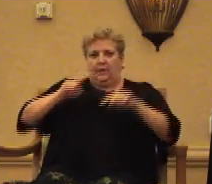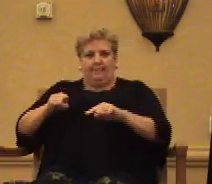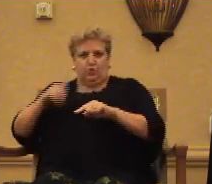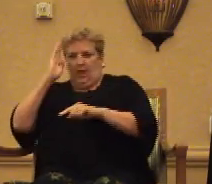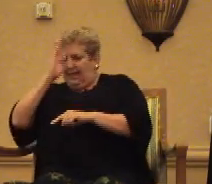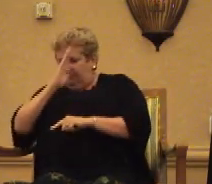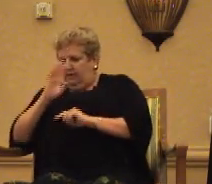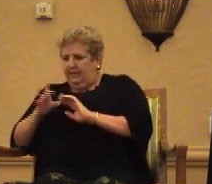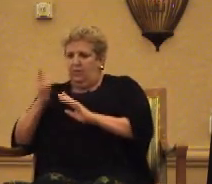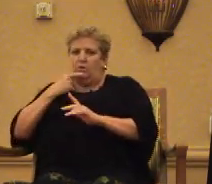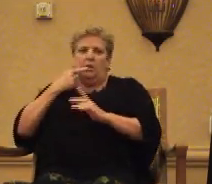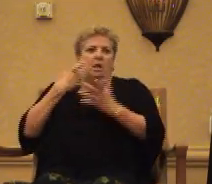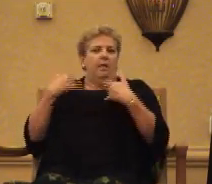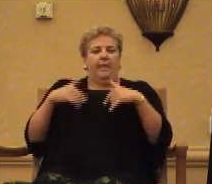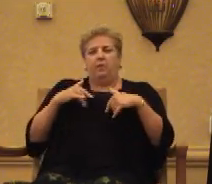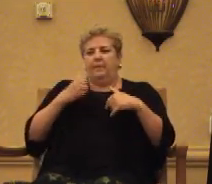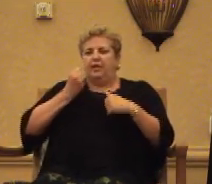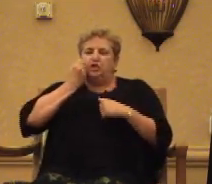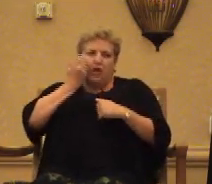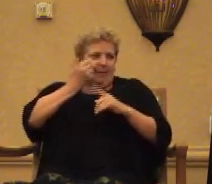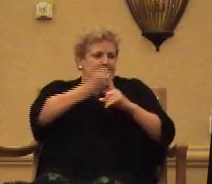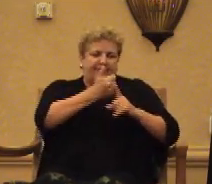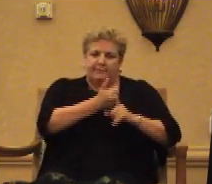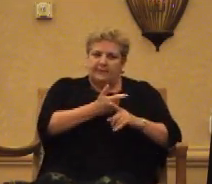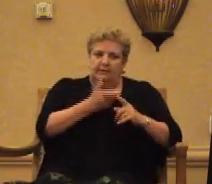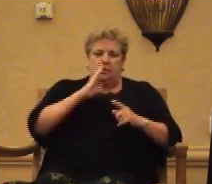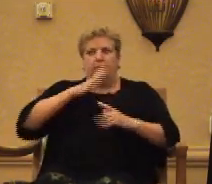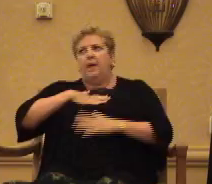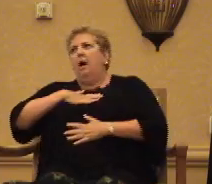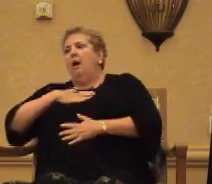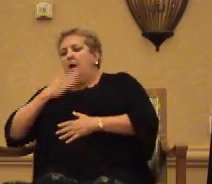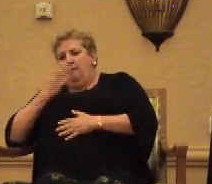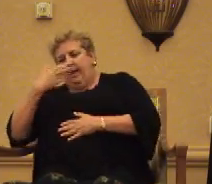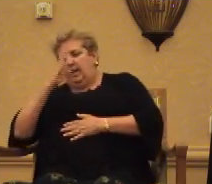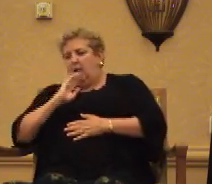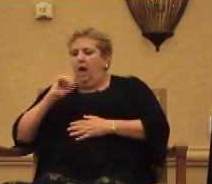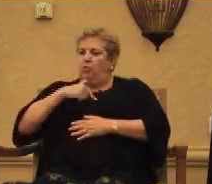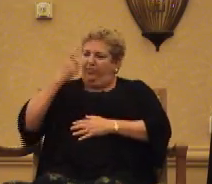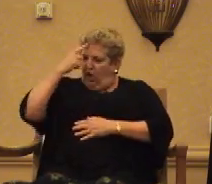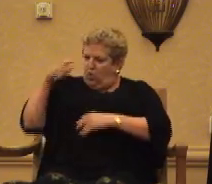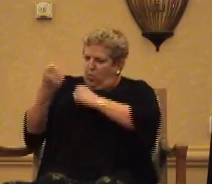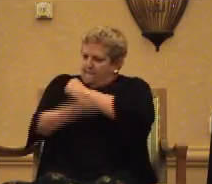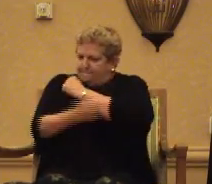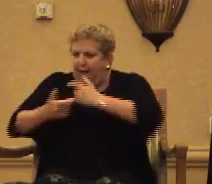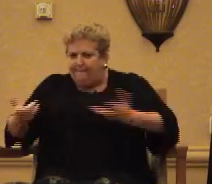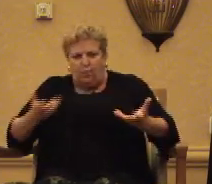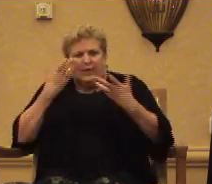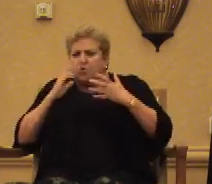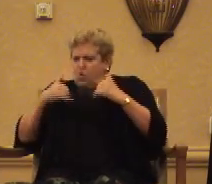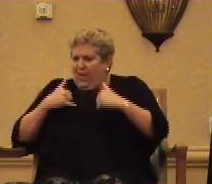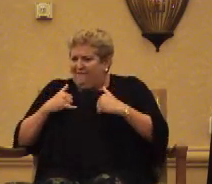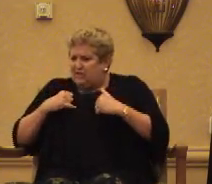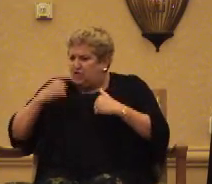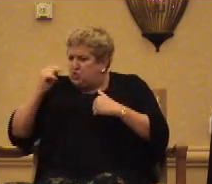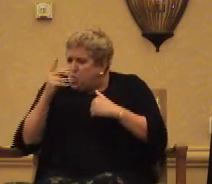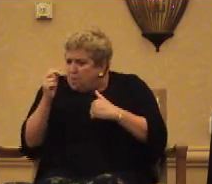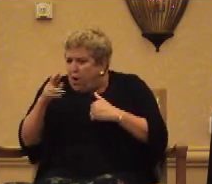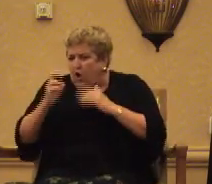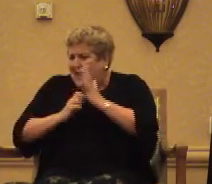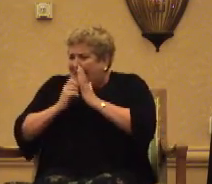hospital, properly ashamed of themselves. Oh my God, Bob, we thought you were a bum. We didn't know you had a brain tumor. And they would tell